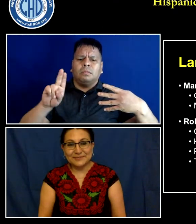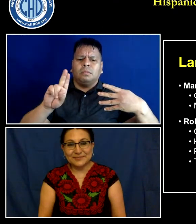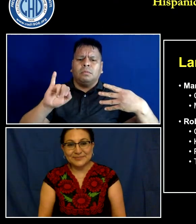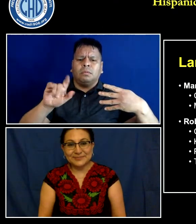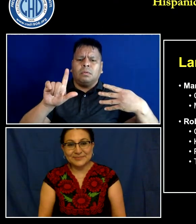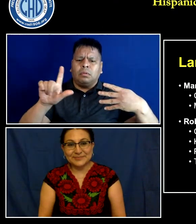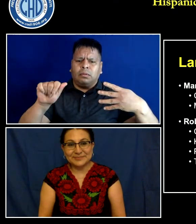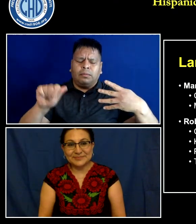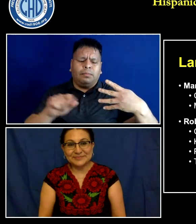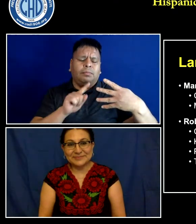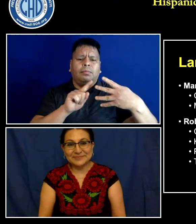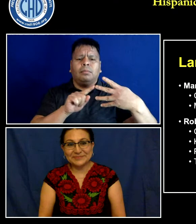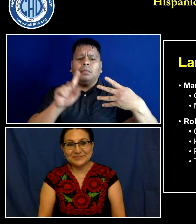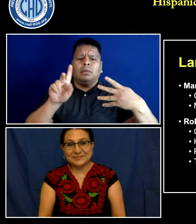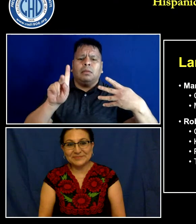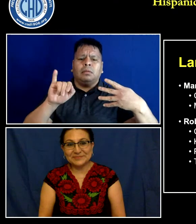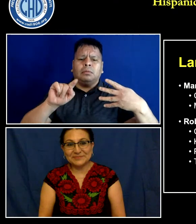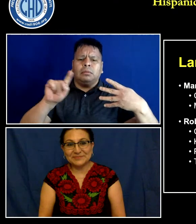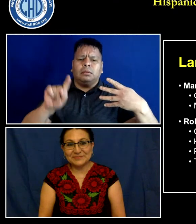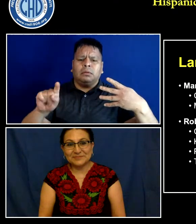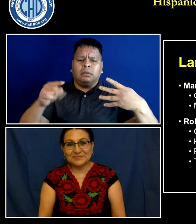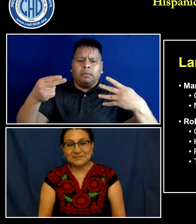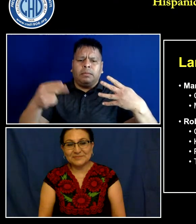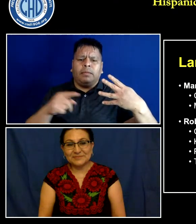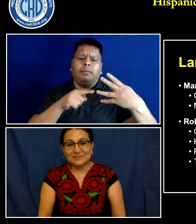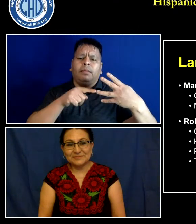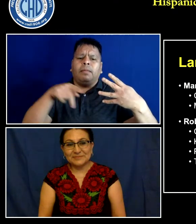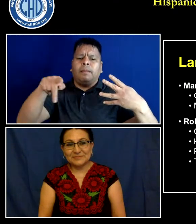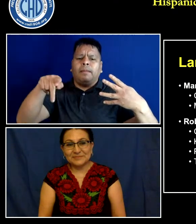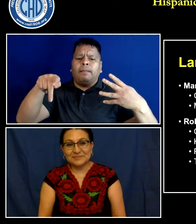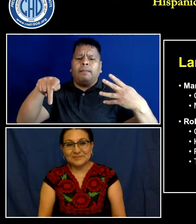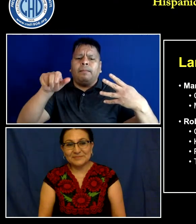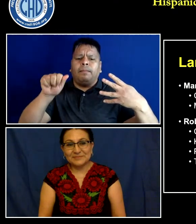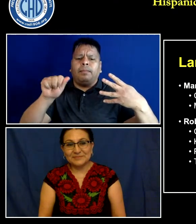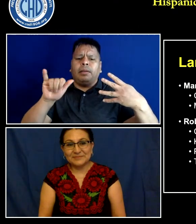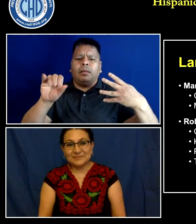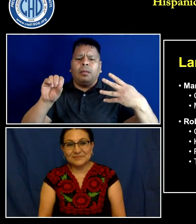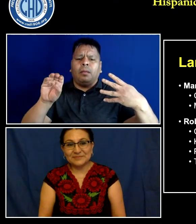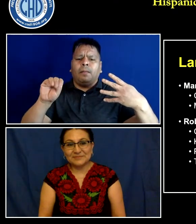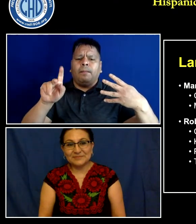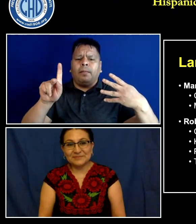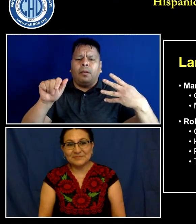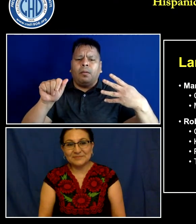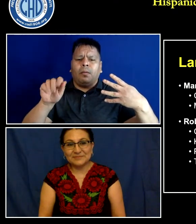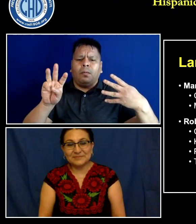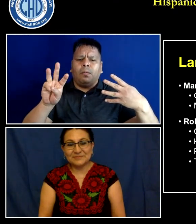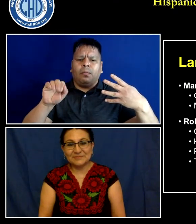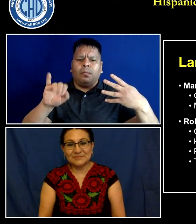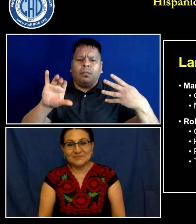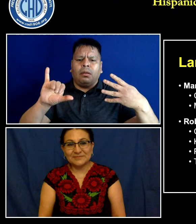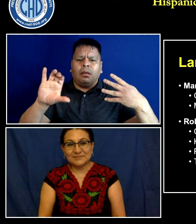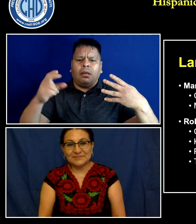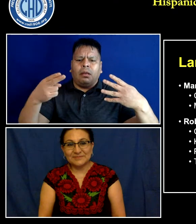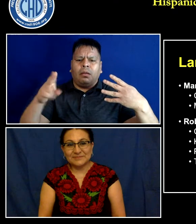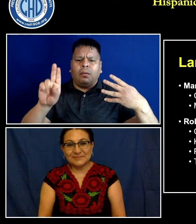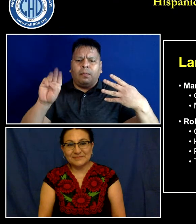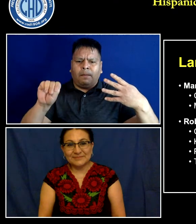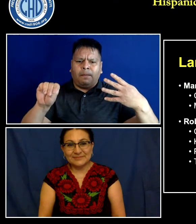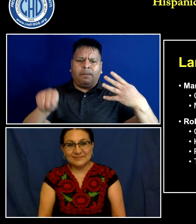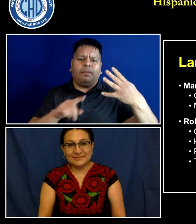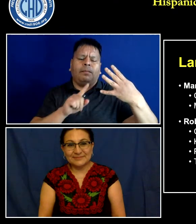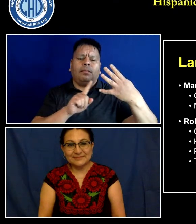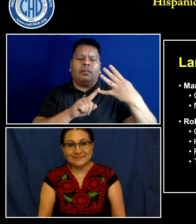in my area, which are 4, I will start first with the Cahuila and the